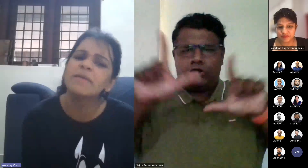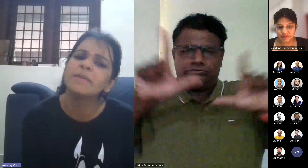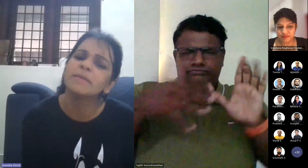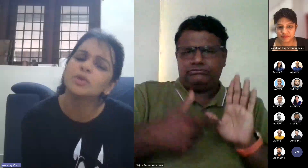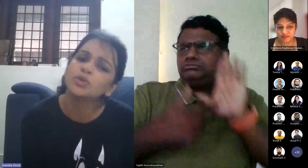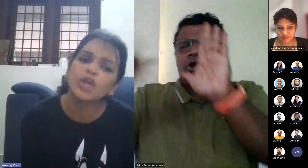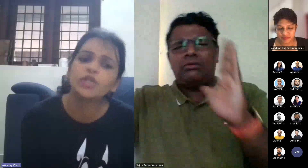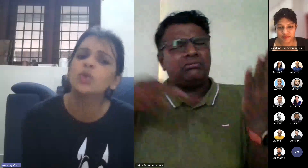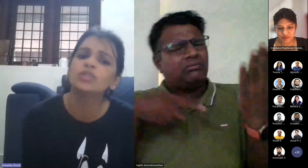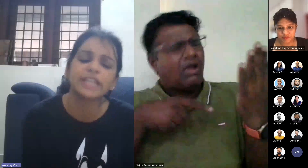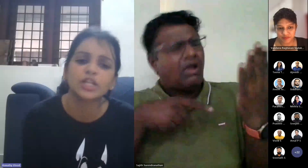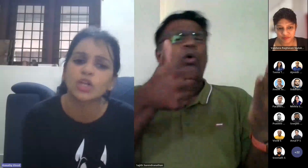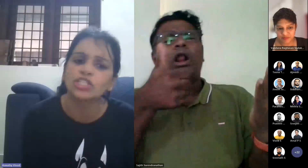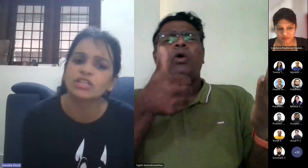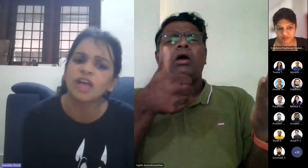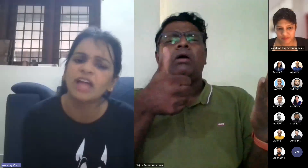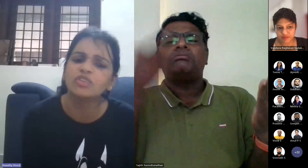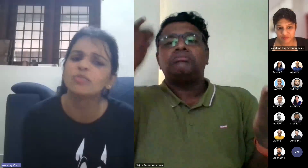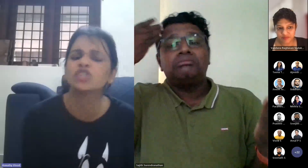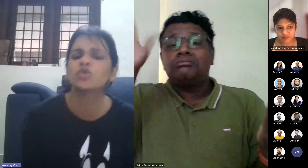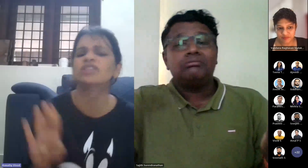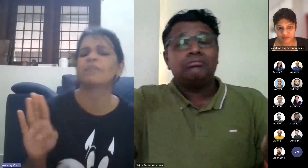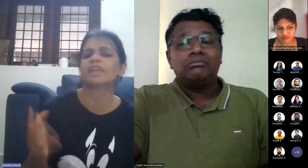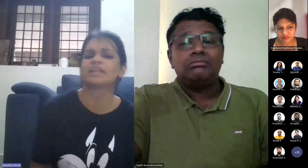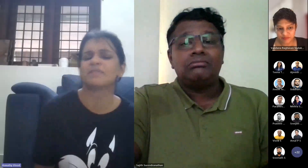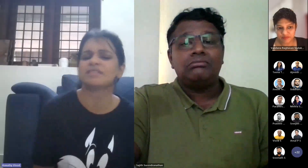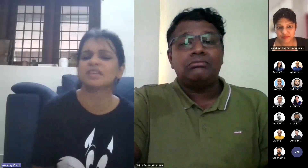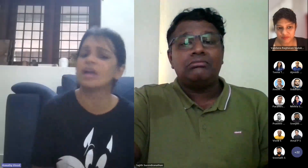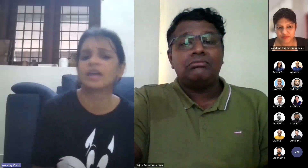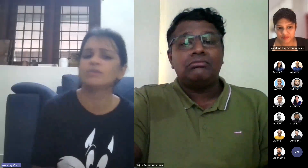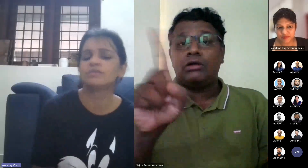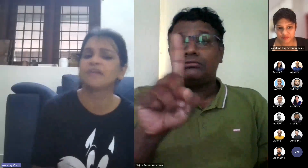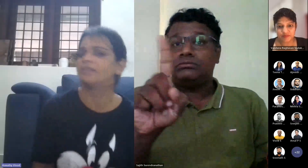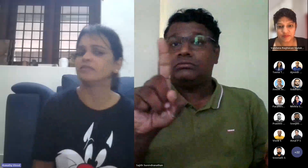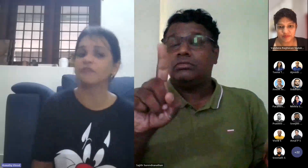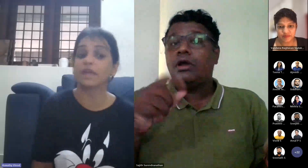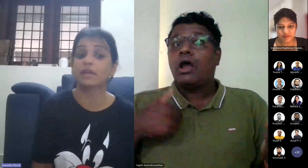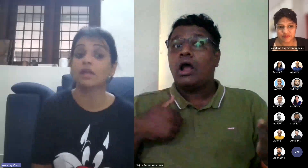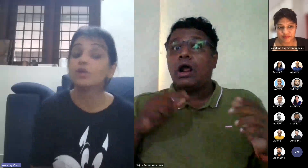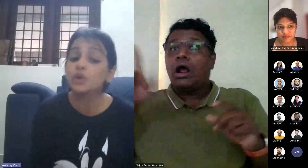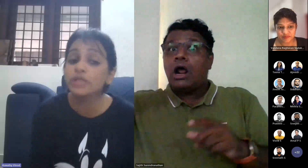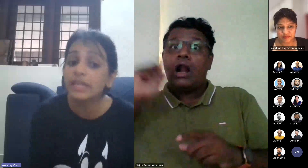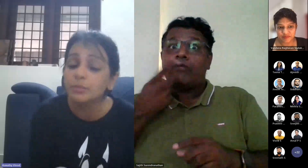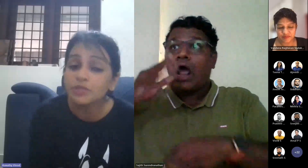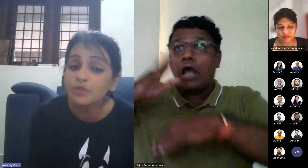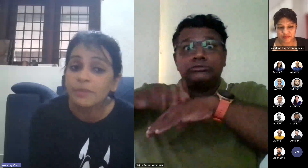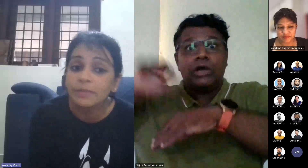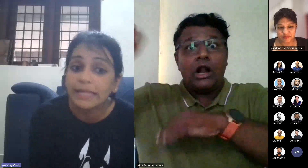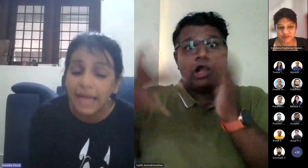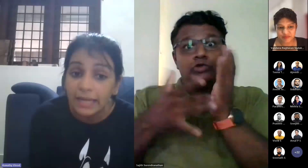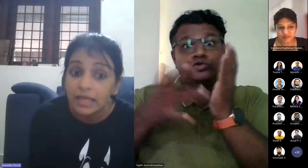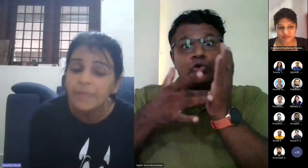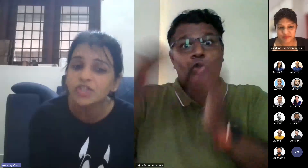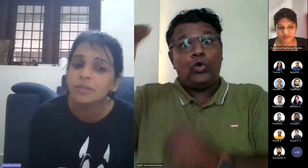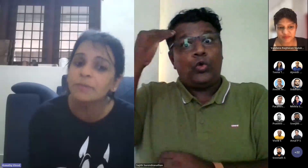Because there may be people who do not know the technology, and you may show something and they may say, yeah, it looks fine, it looks fine. No, don't take inputs from people